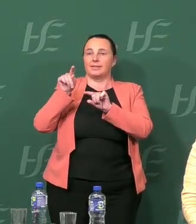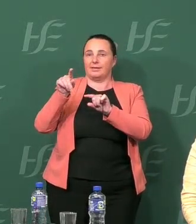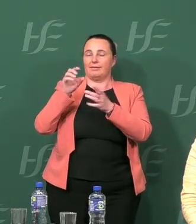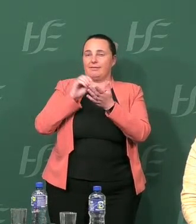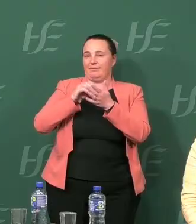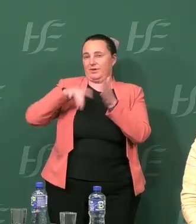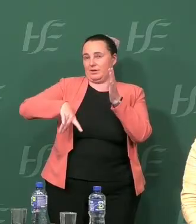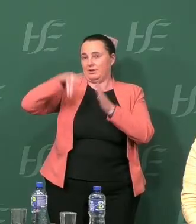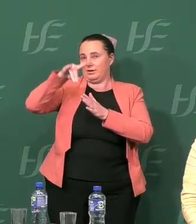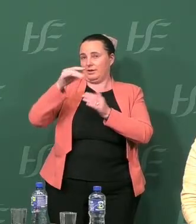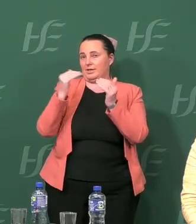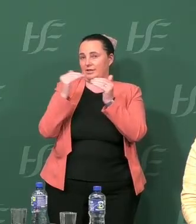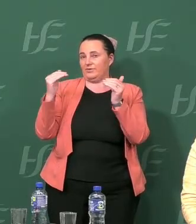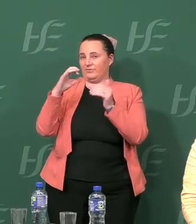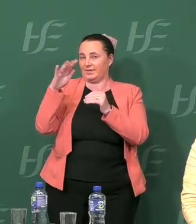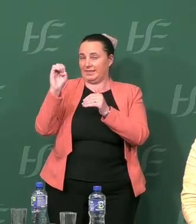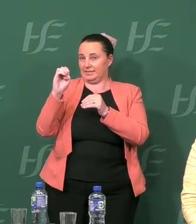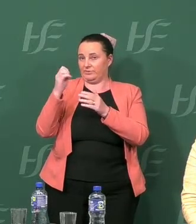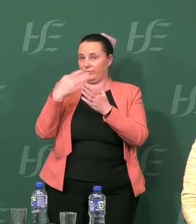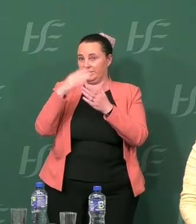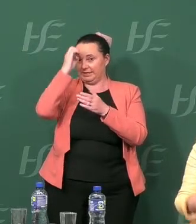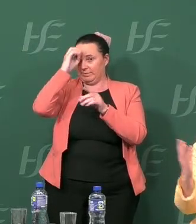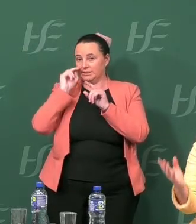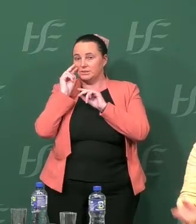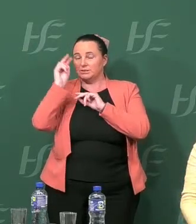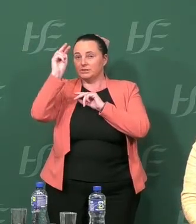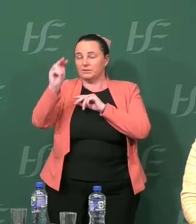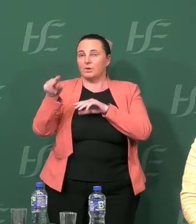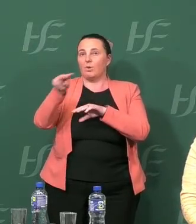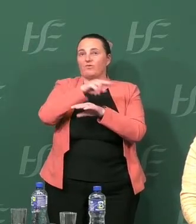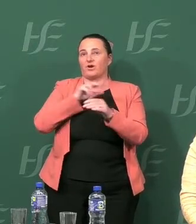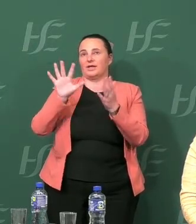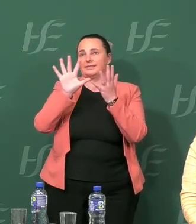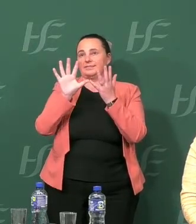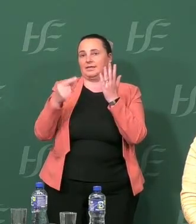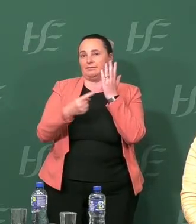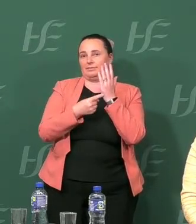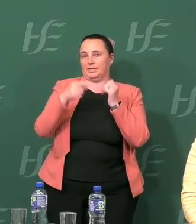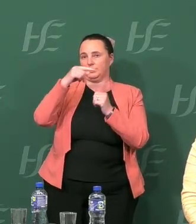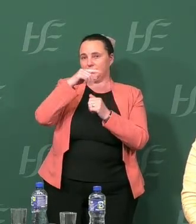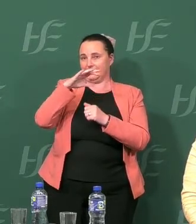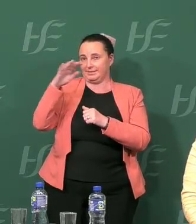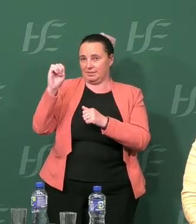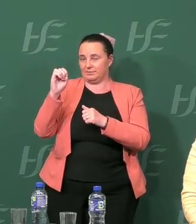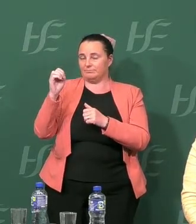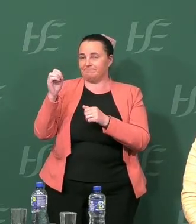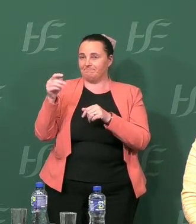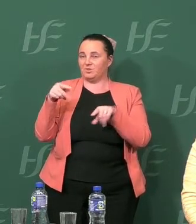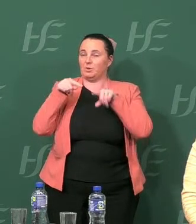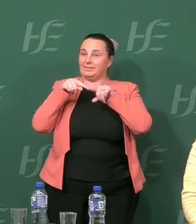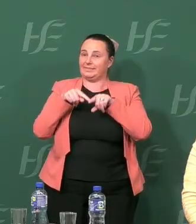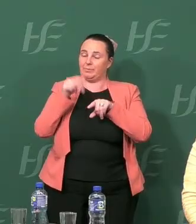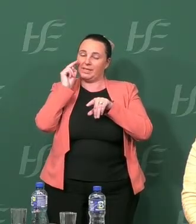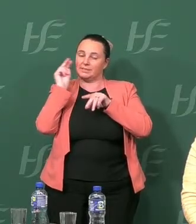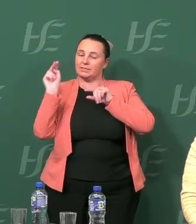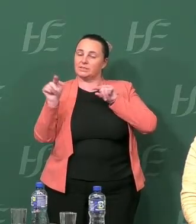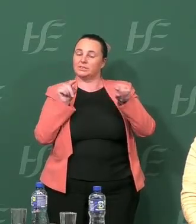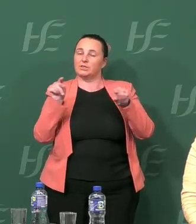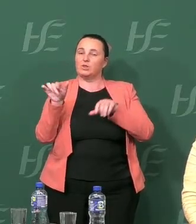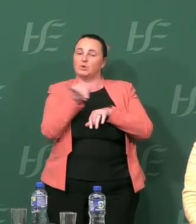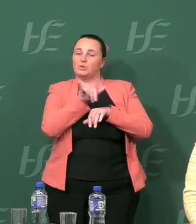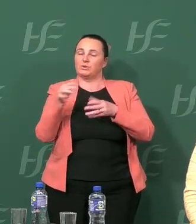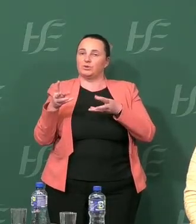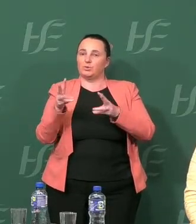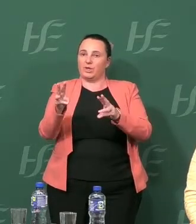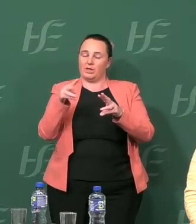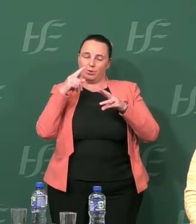very high levels of cases into over 10,000 cases. So it does depend on which way we track.